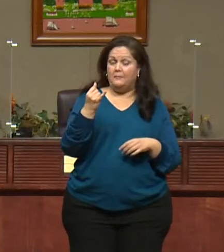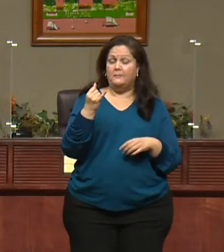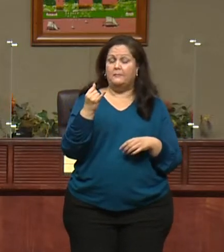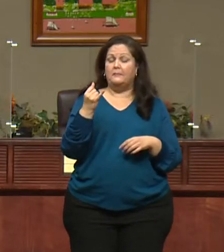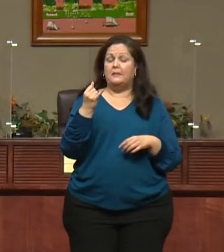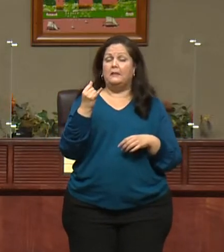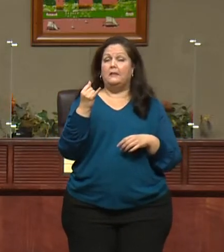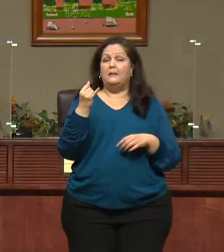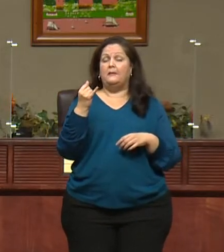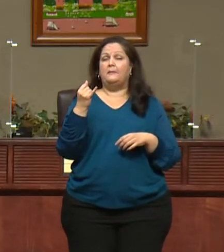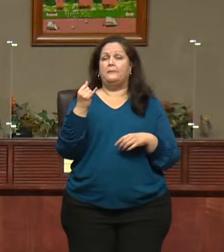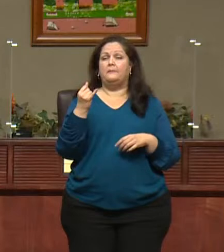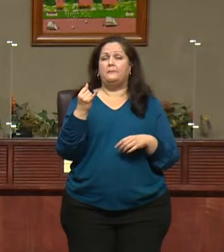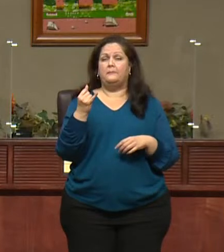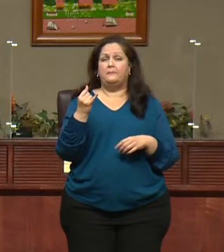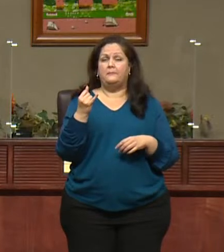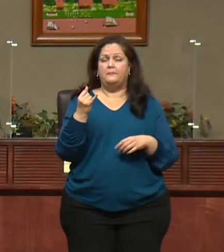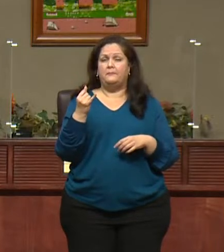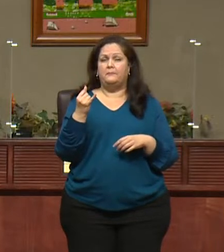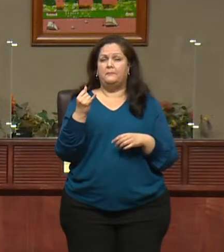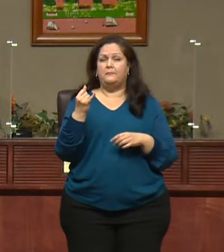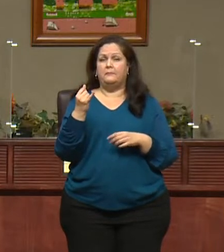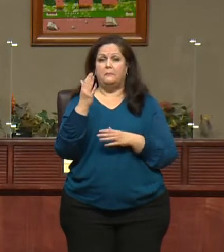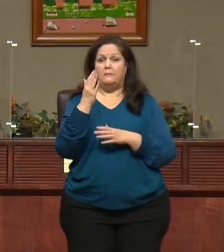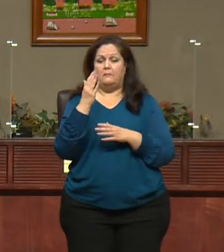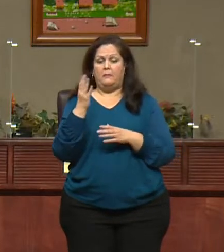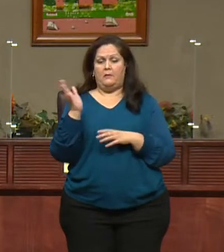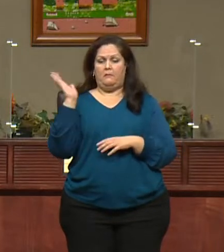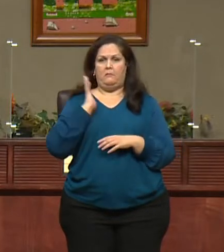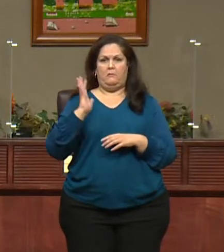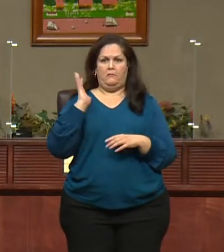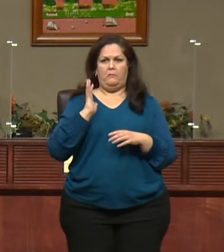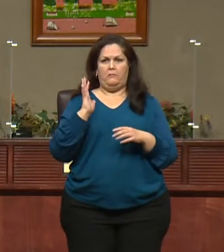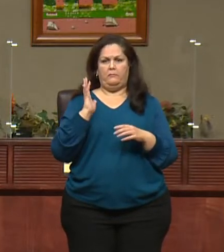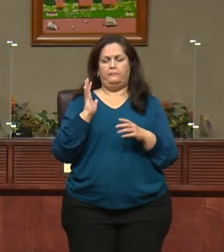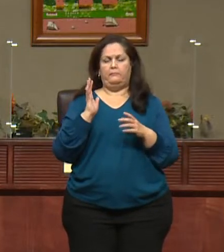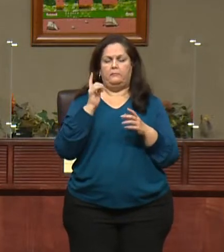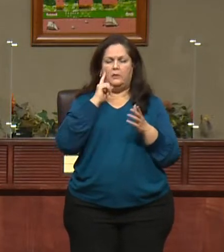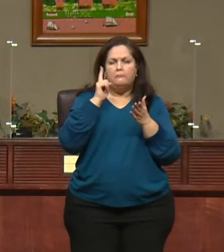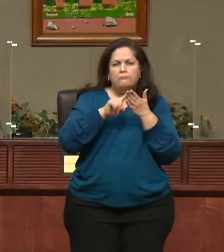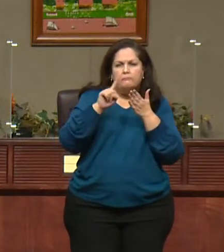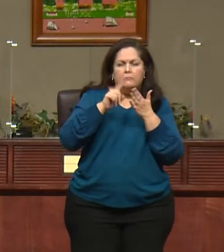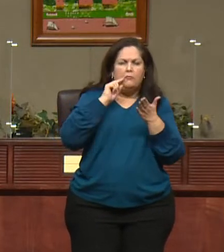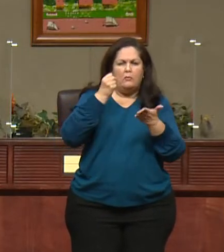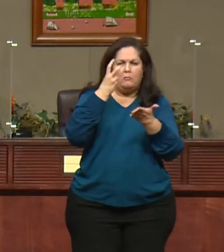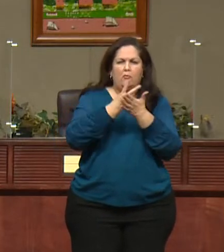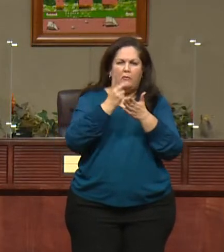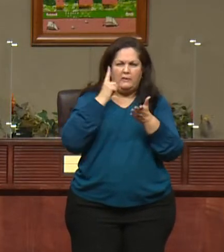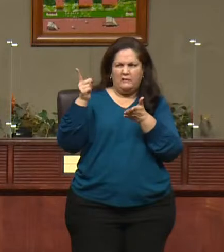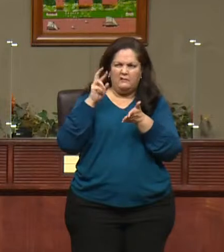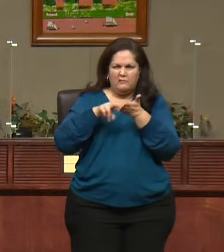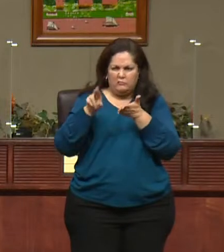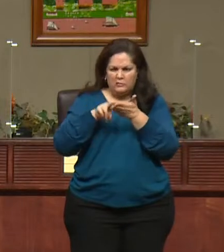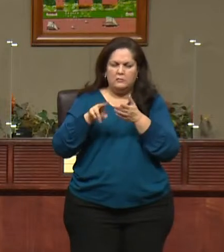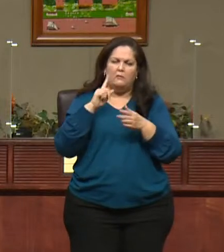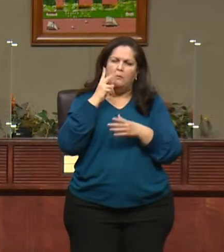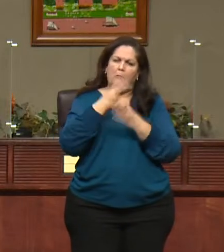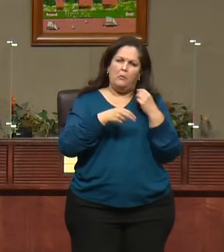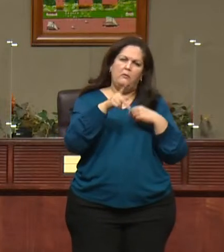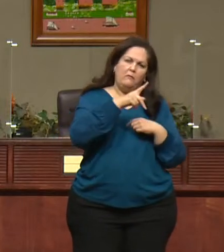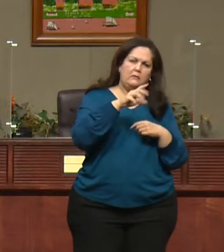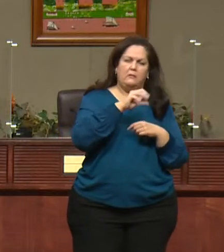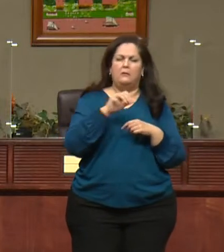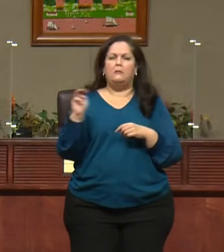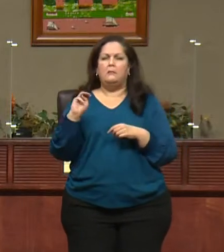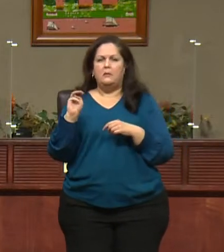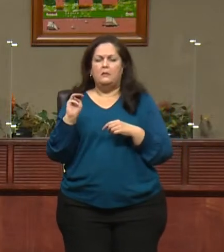the studies that were done prior to approval, the human trials for Pfizer and for Moderna,